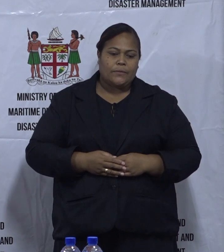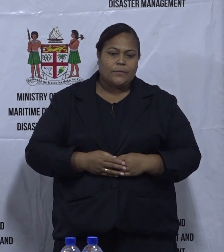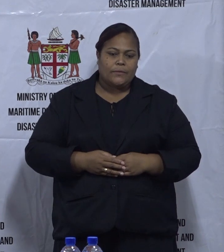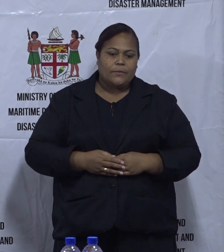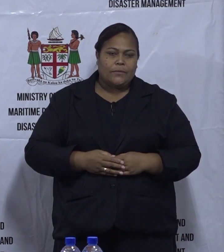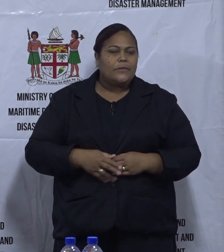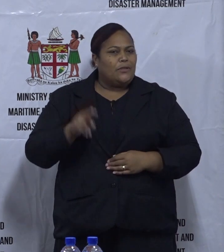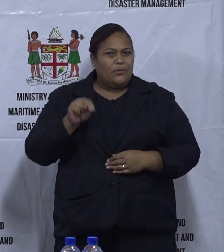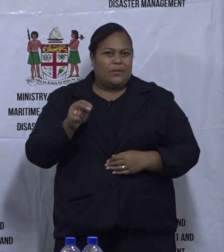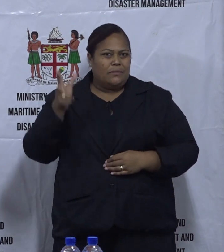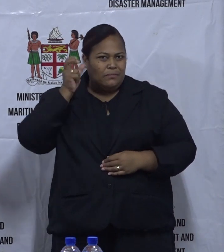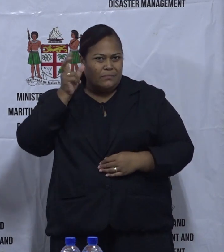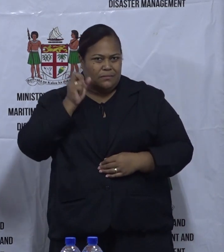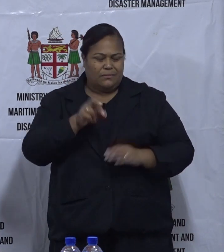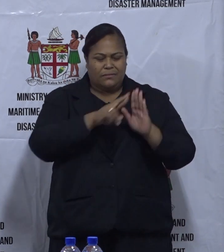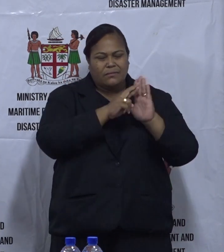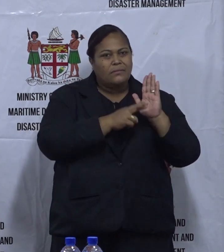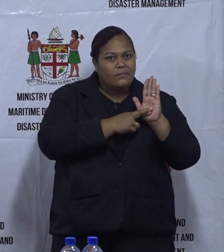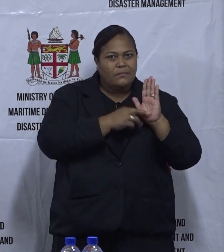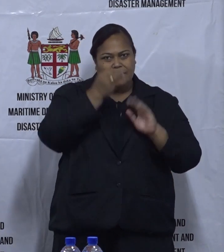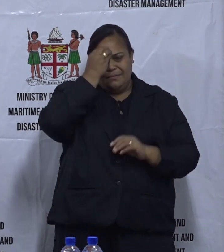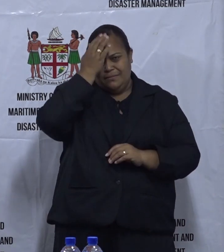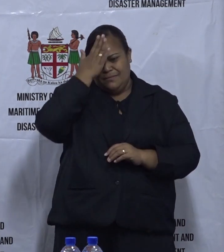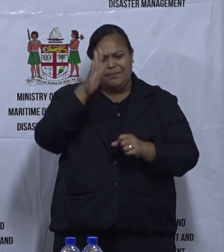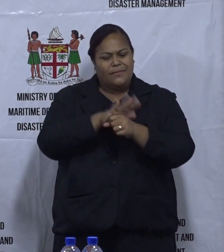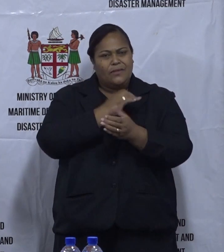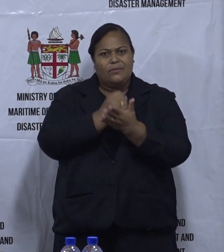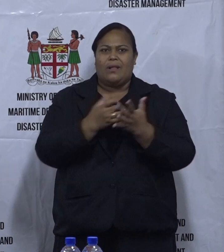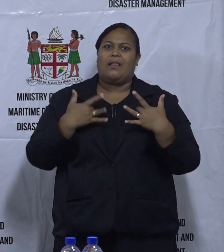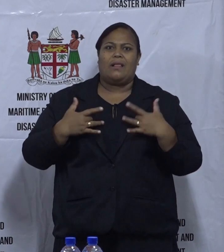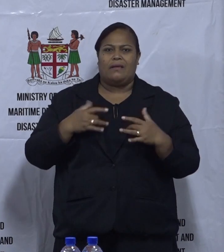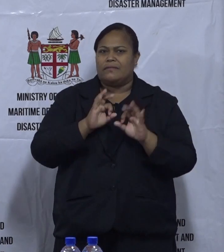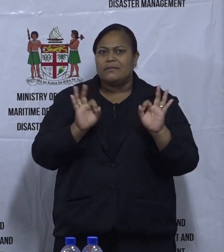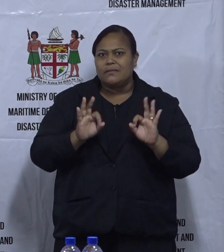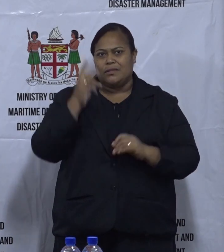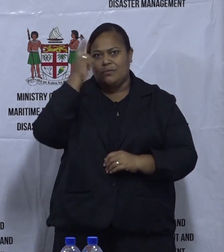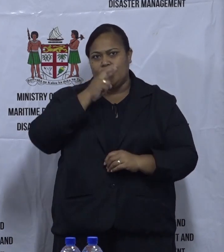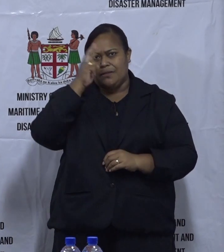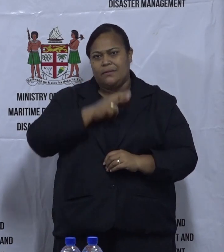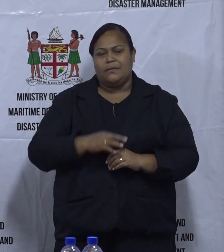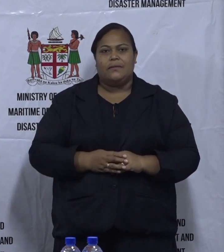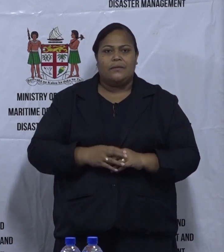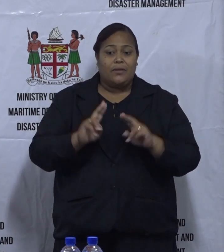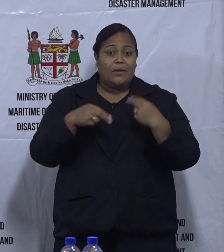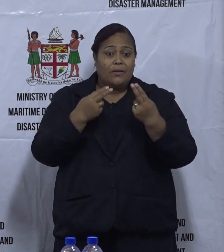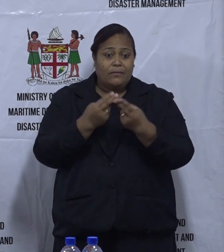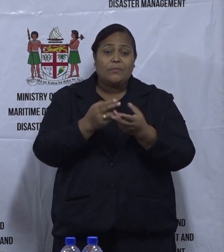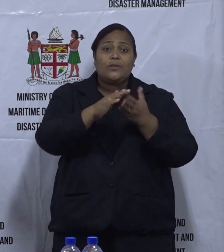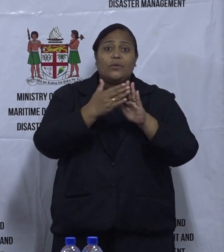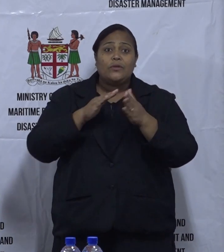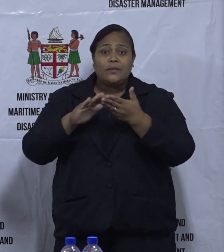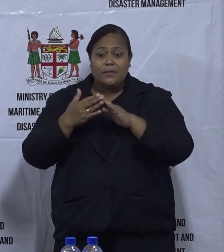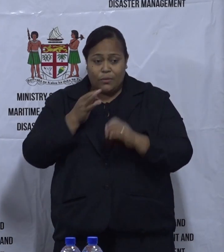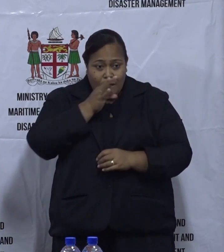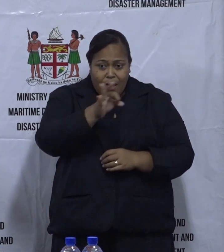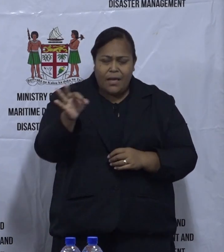take the necessary measures to ensure lives are not put to risk. Families and communities are urged